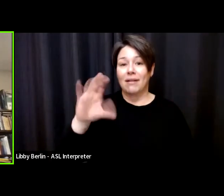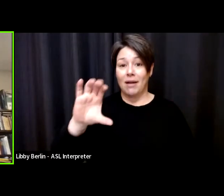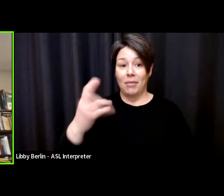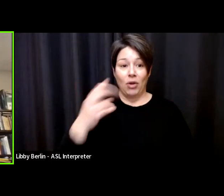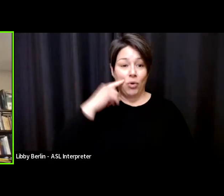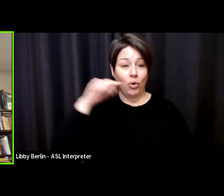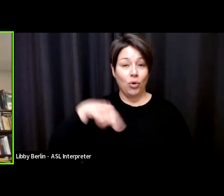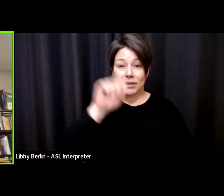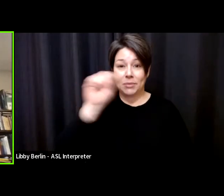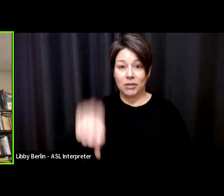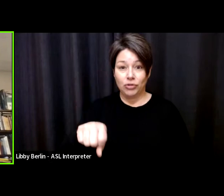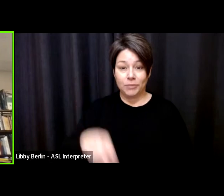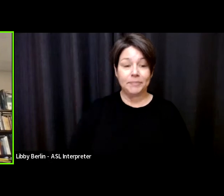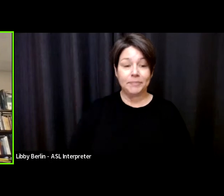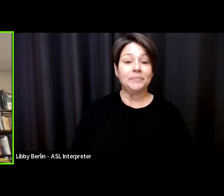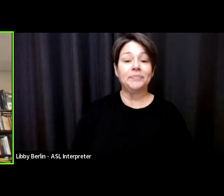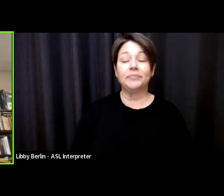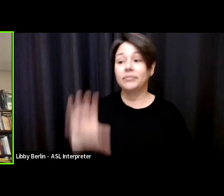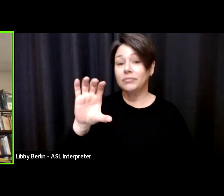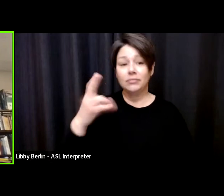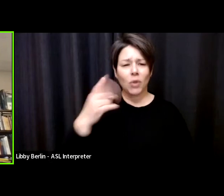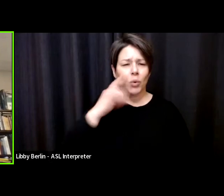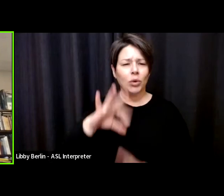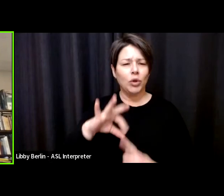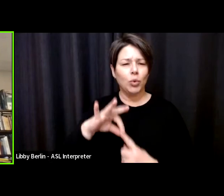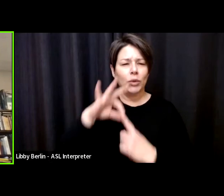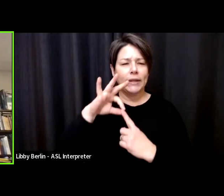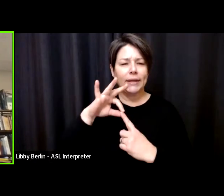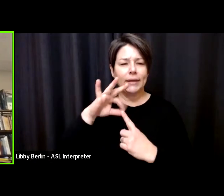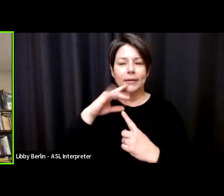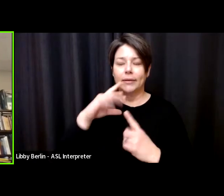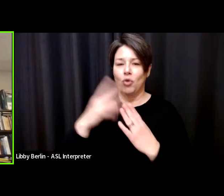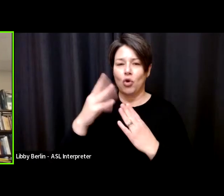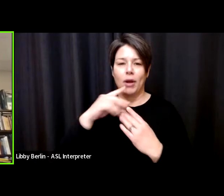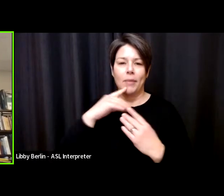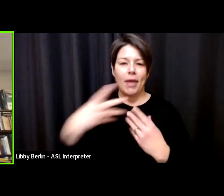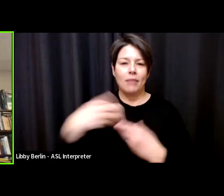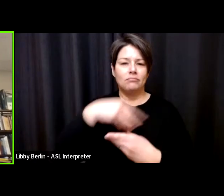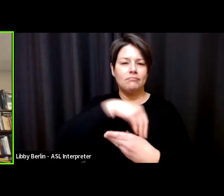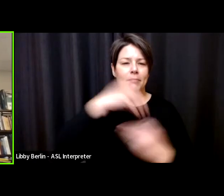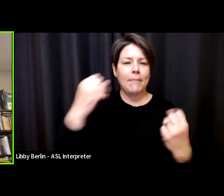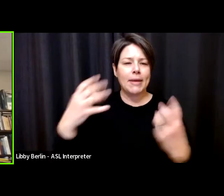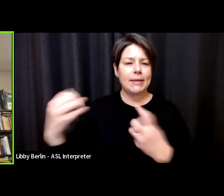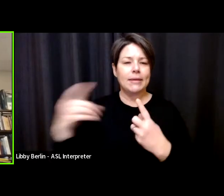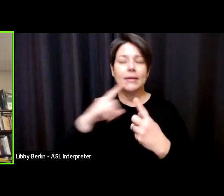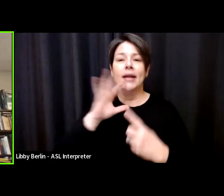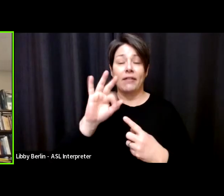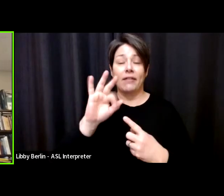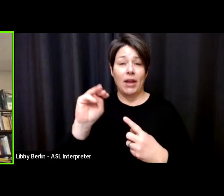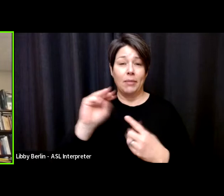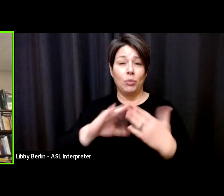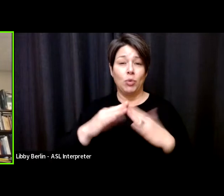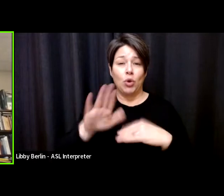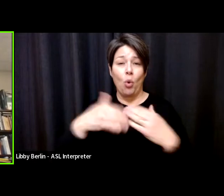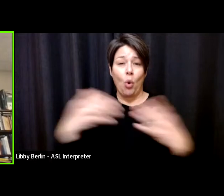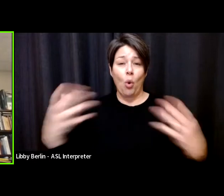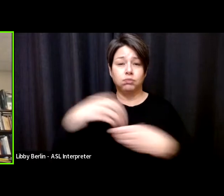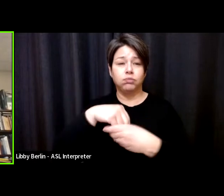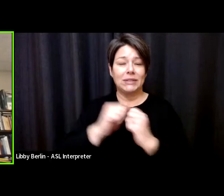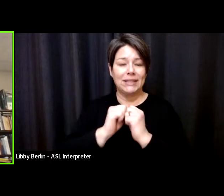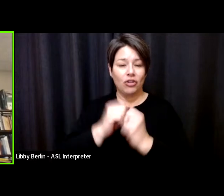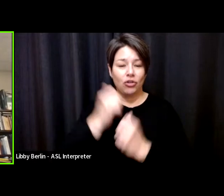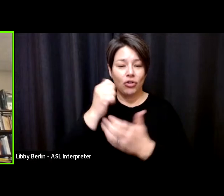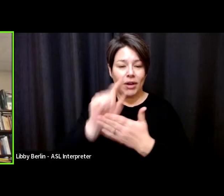semester. Common Hour is a unique and inclusive program that brings the Franklin and Marshall community together every week during